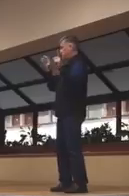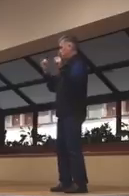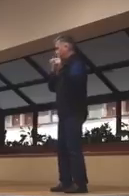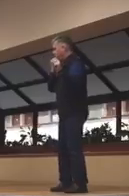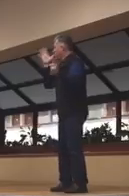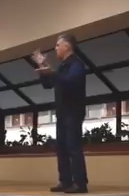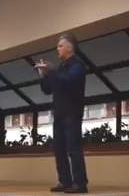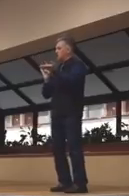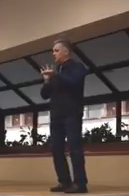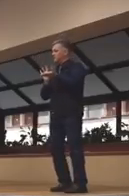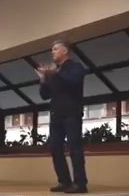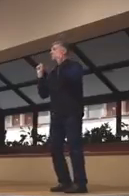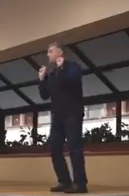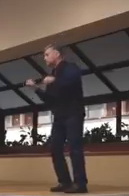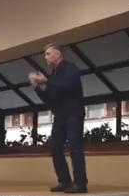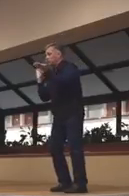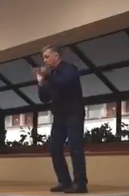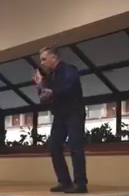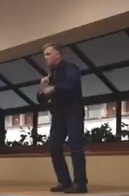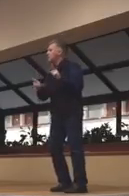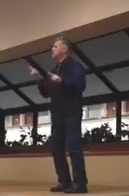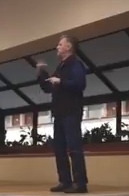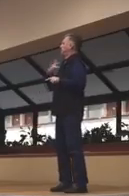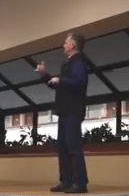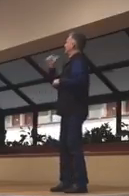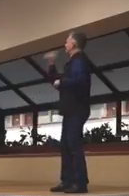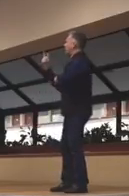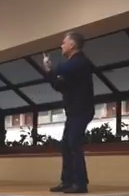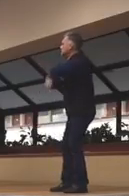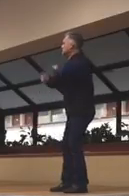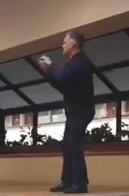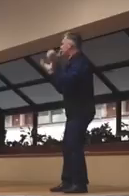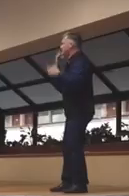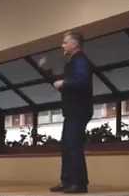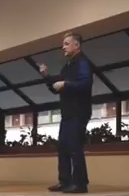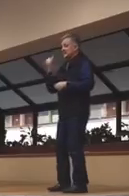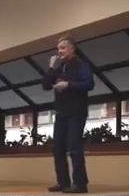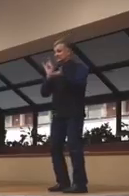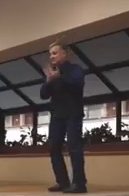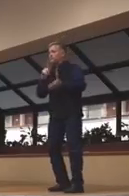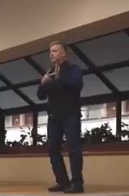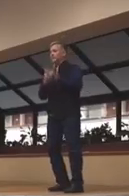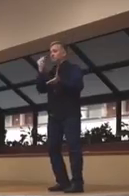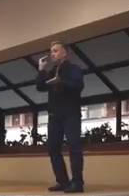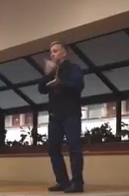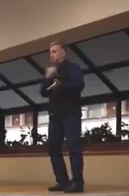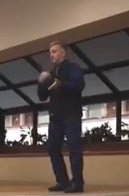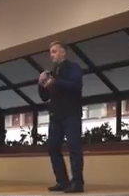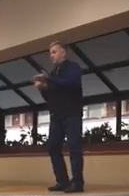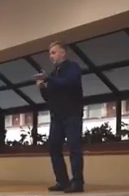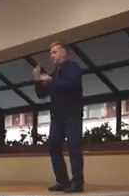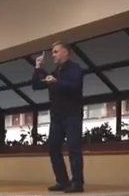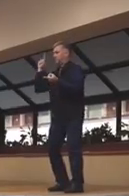for certification and then have to earn CEUs, plus just being a member where I'm supported as a professional.